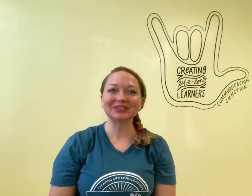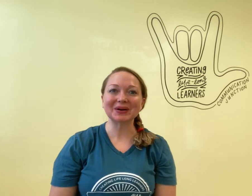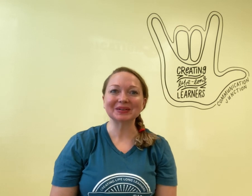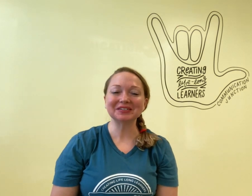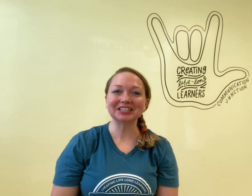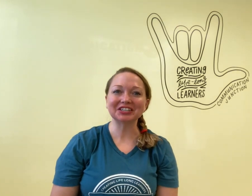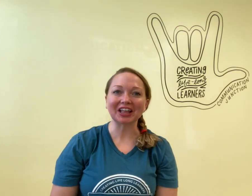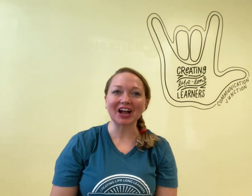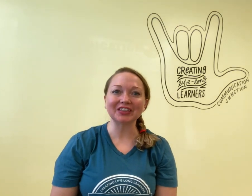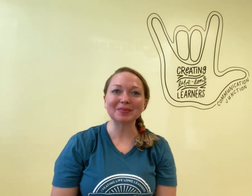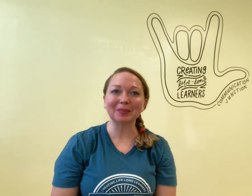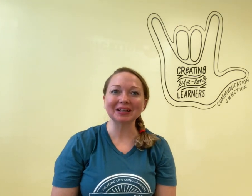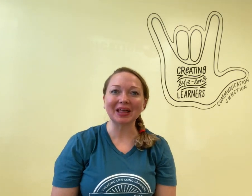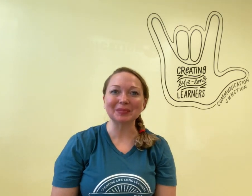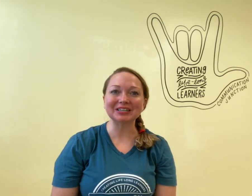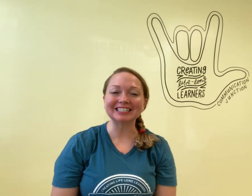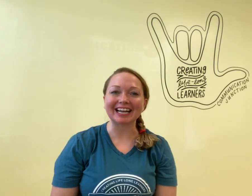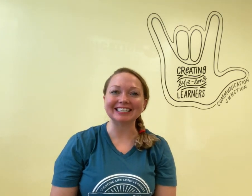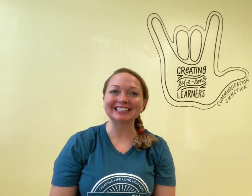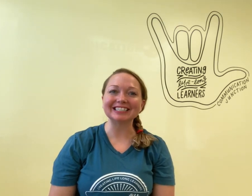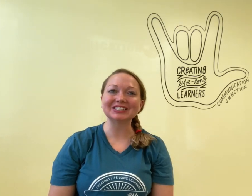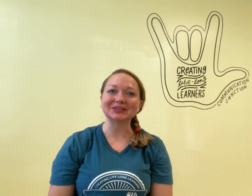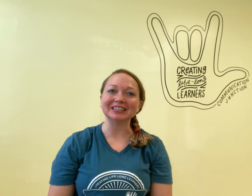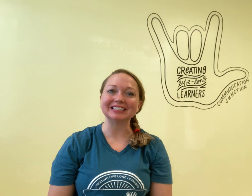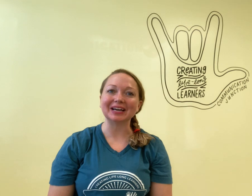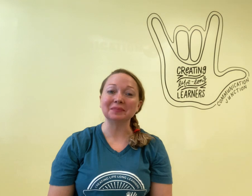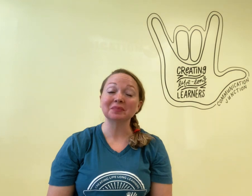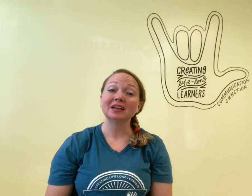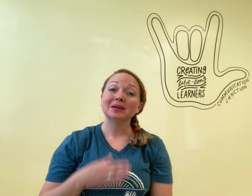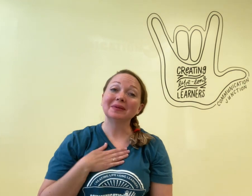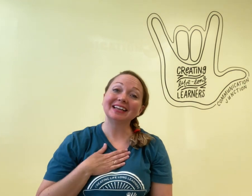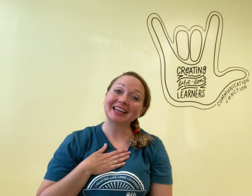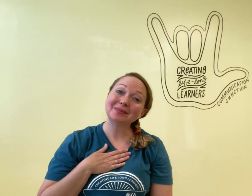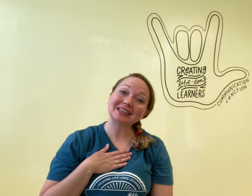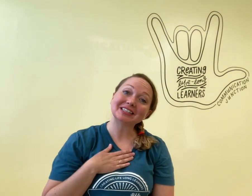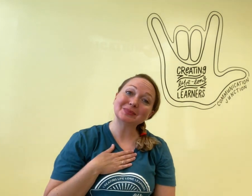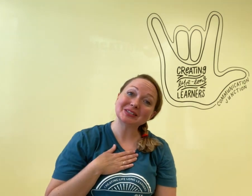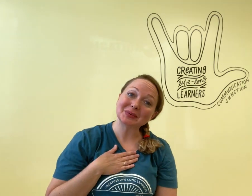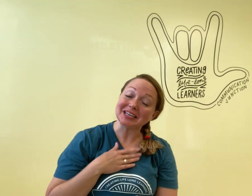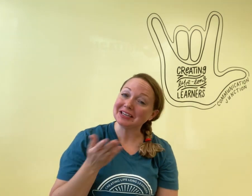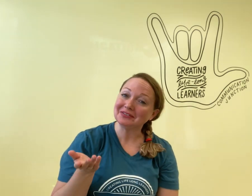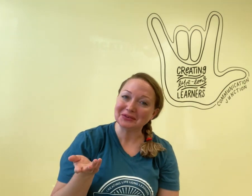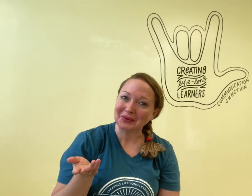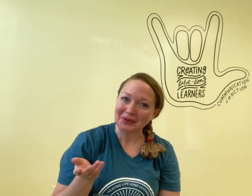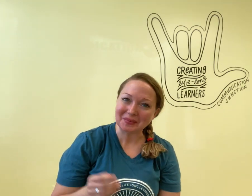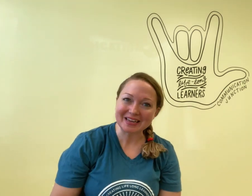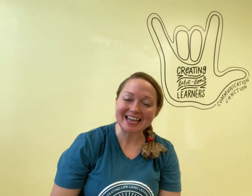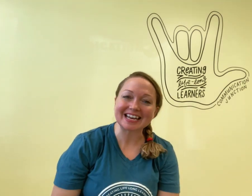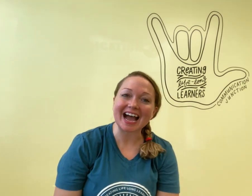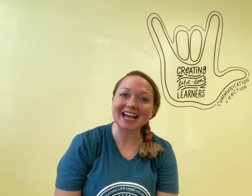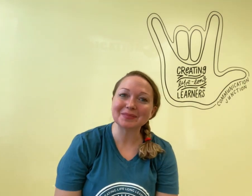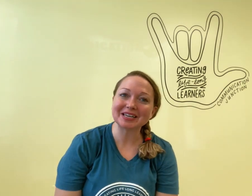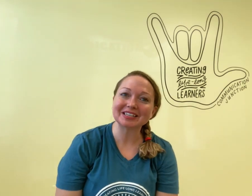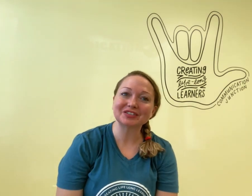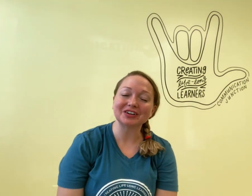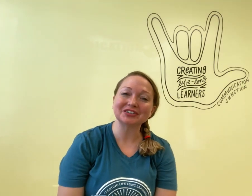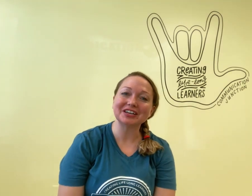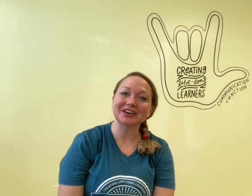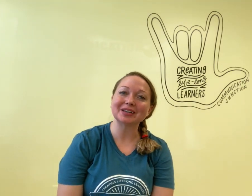welcome to the Chillicothe Public Library Sign and Sing Story Time. My name is Miss Whitney if you don't know me, and I'm an instructor here at